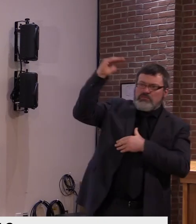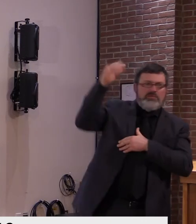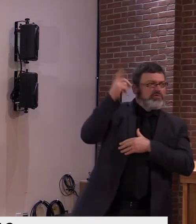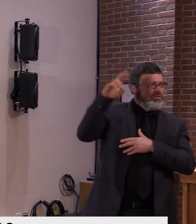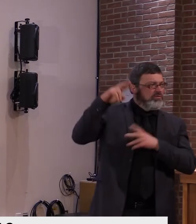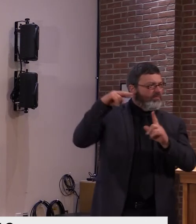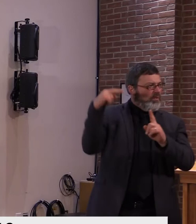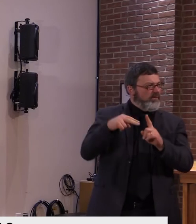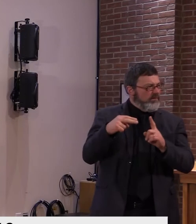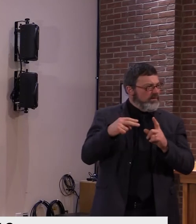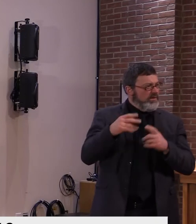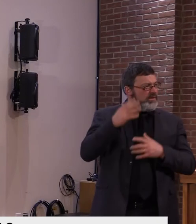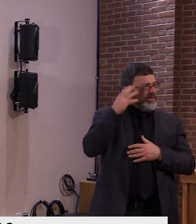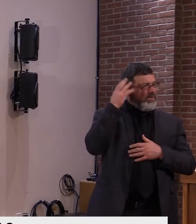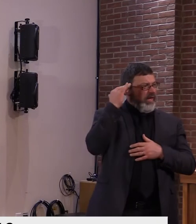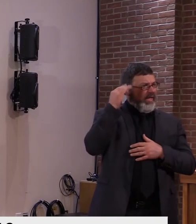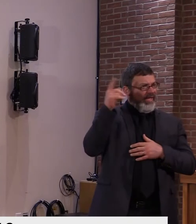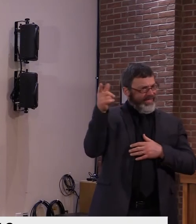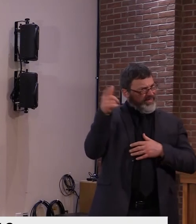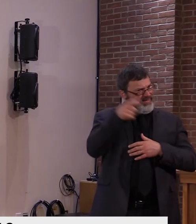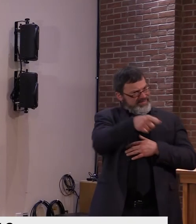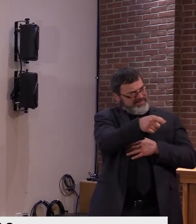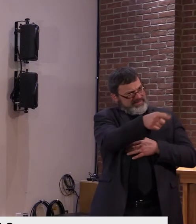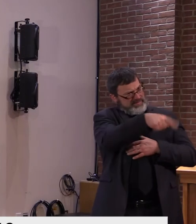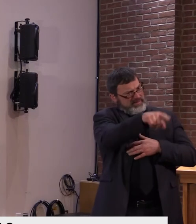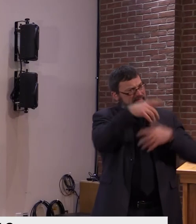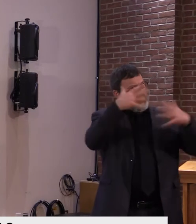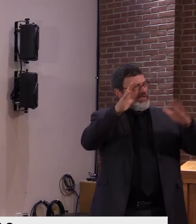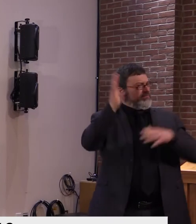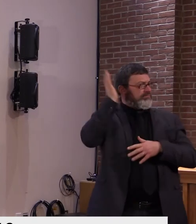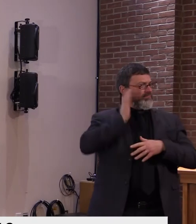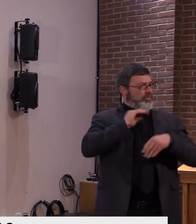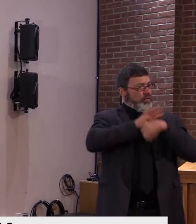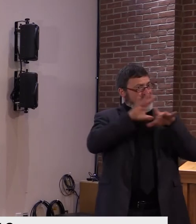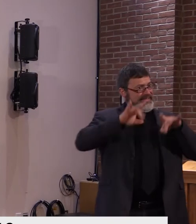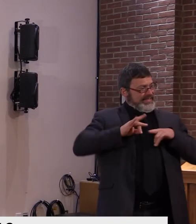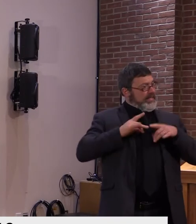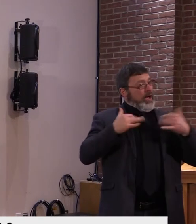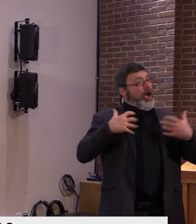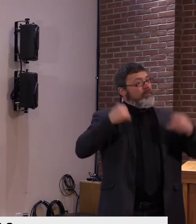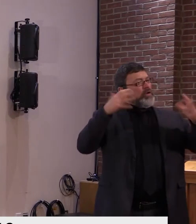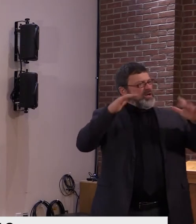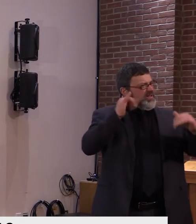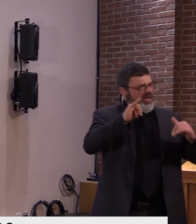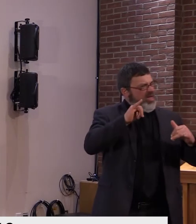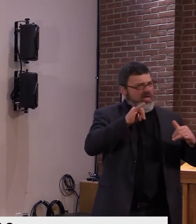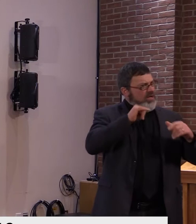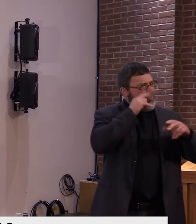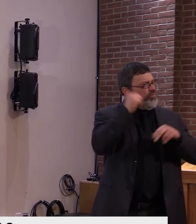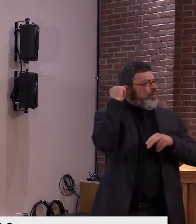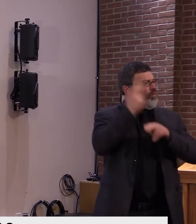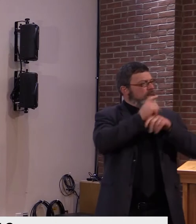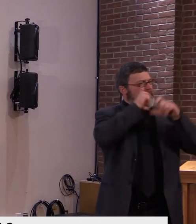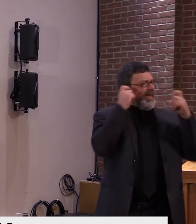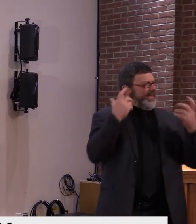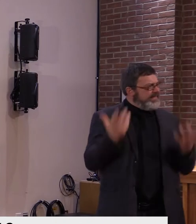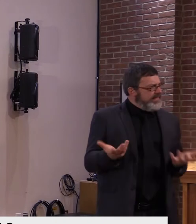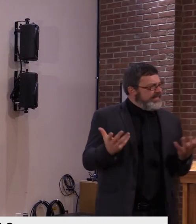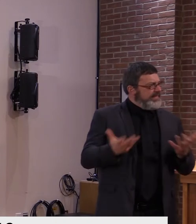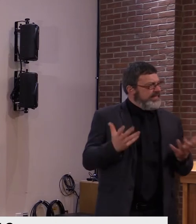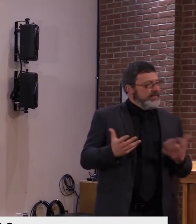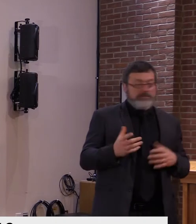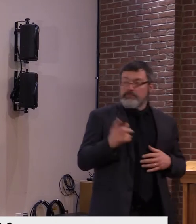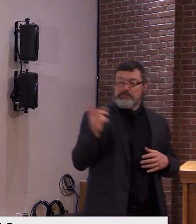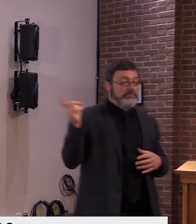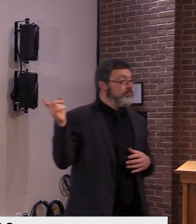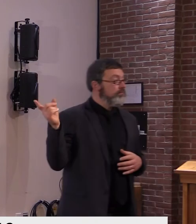be increased transmission. Yeah, I think it's important to clarify that because I don't think there's been enough data to show whether you can